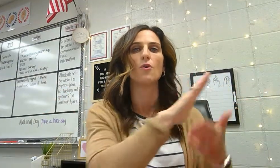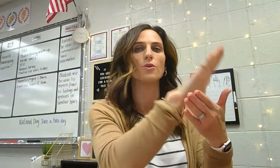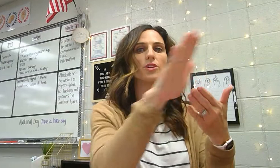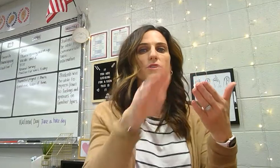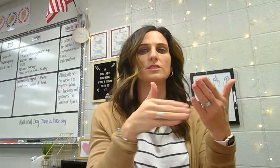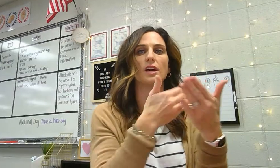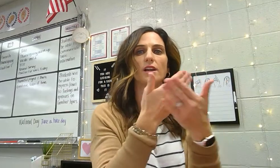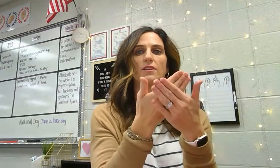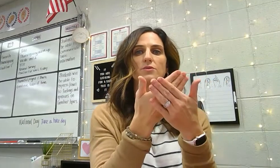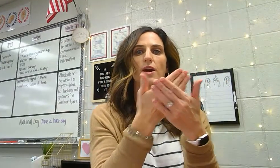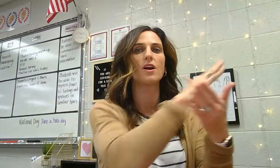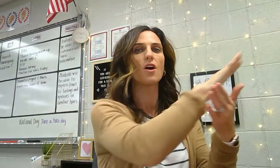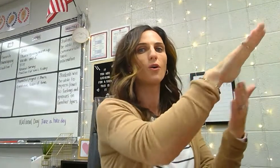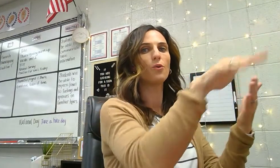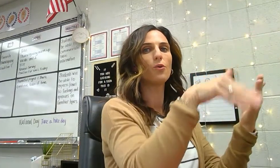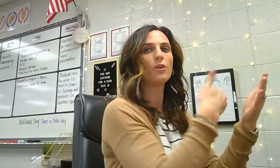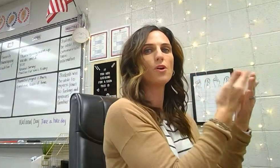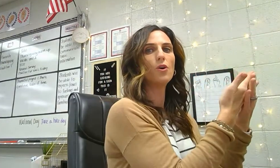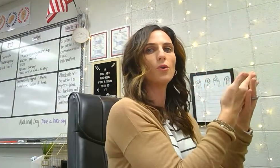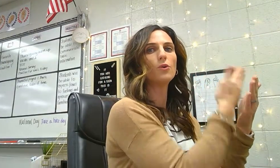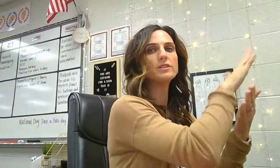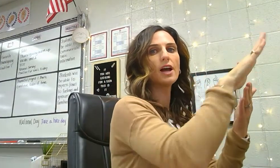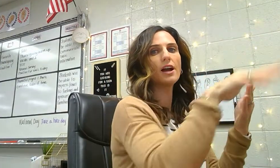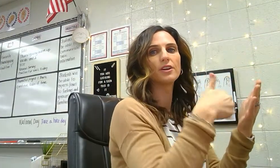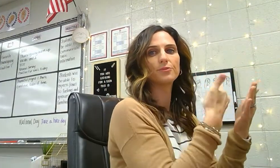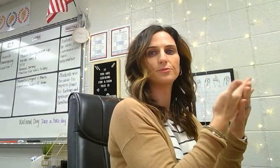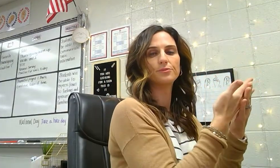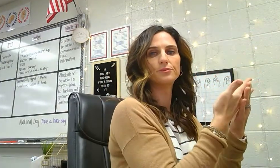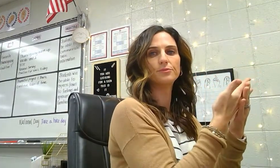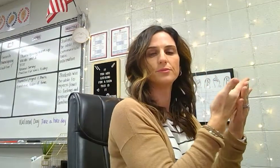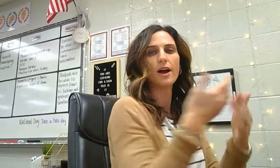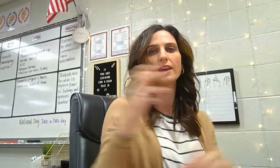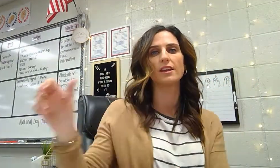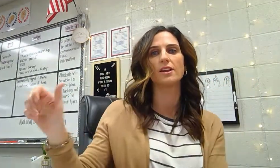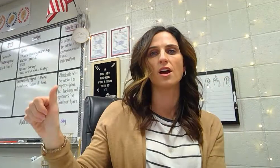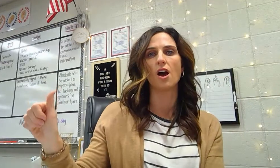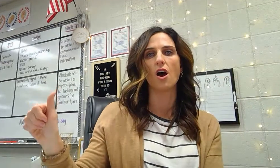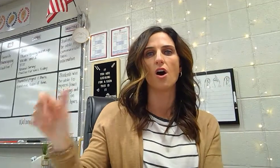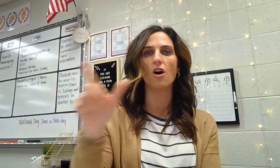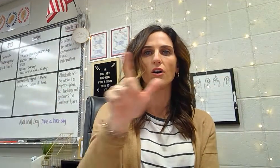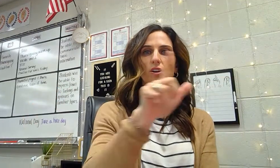or you can sign this way, whole or entire. Again,